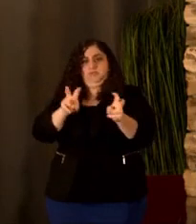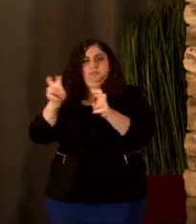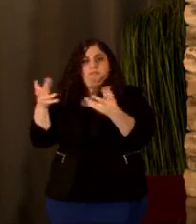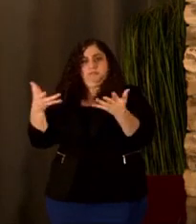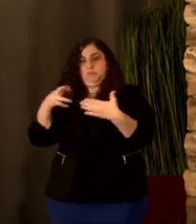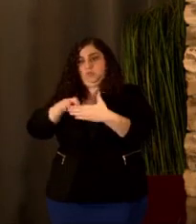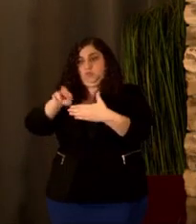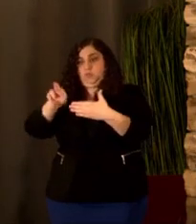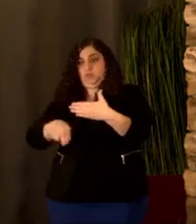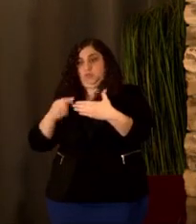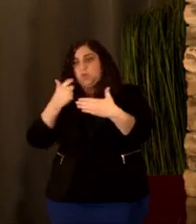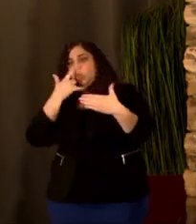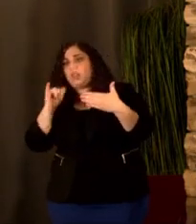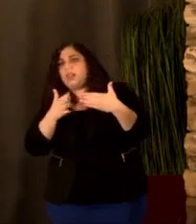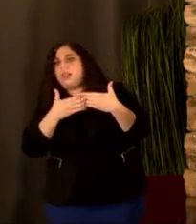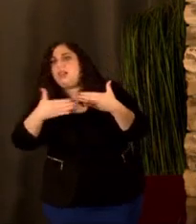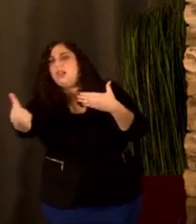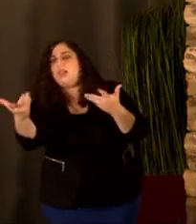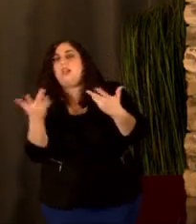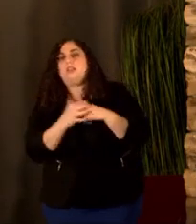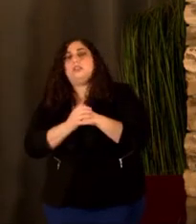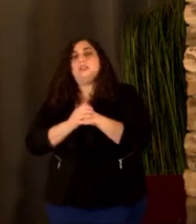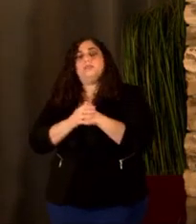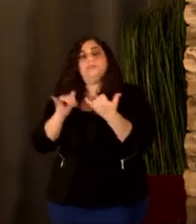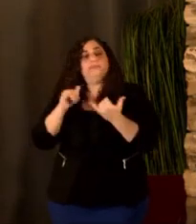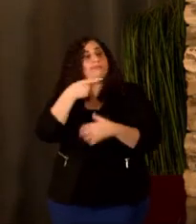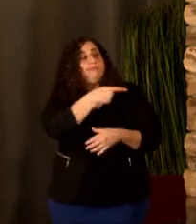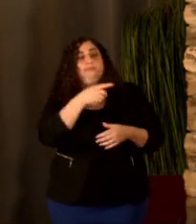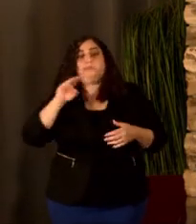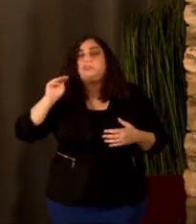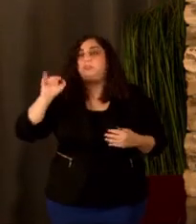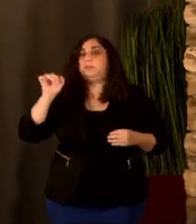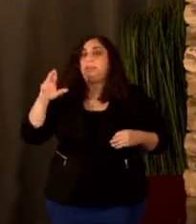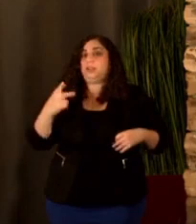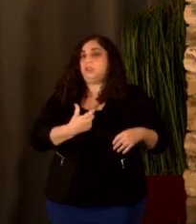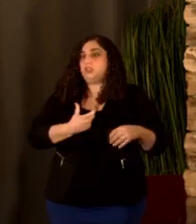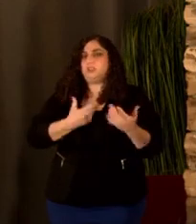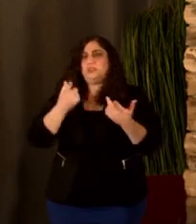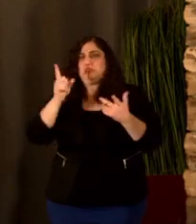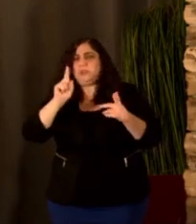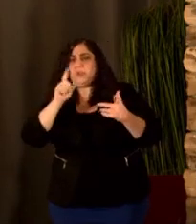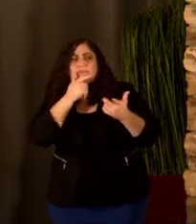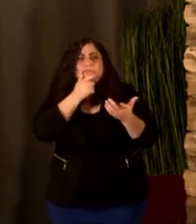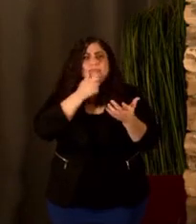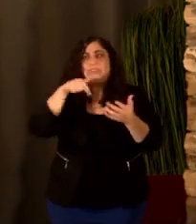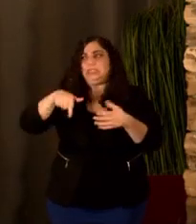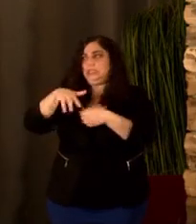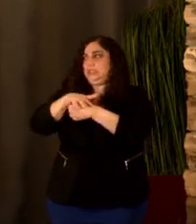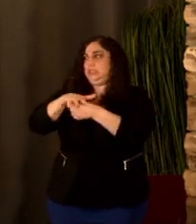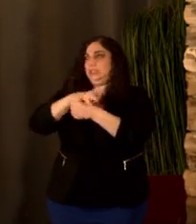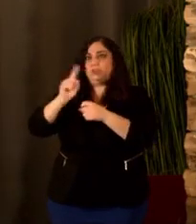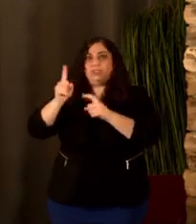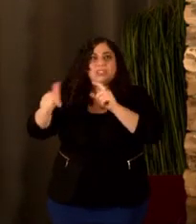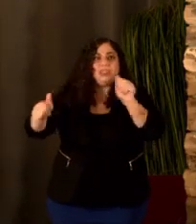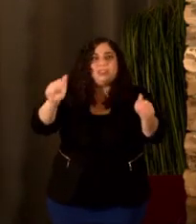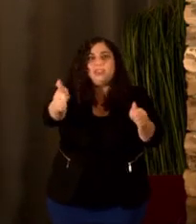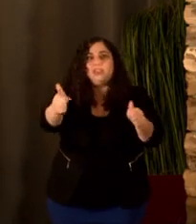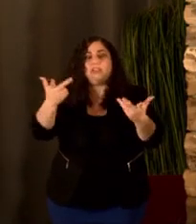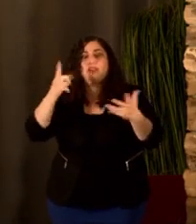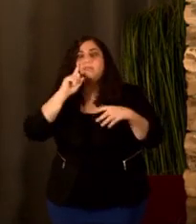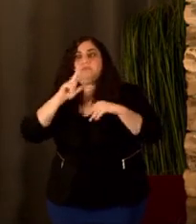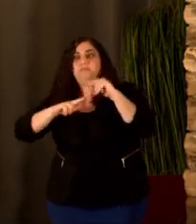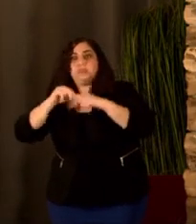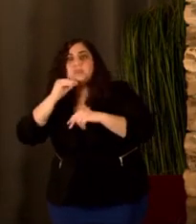that process, not just, as the mayor said, in the siting, but also be iterative in terms of that outreach after these locations